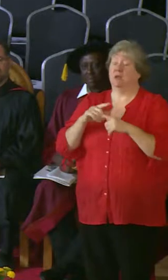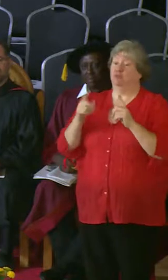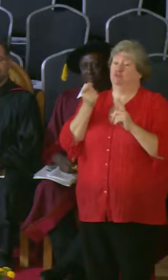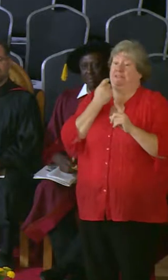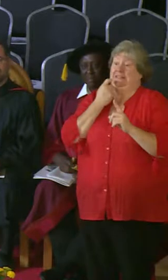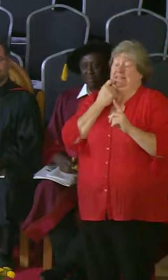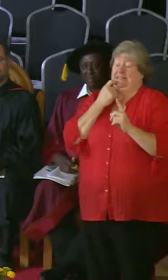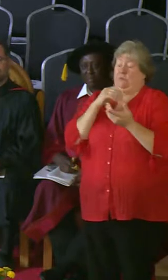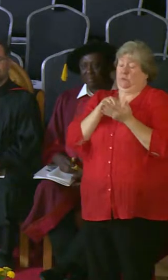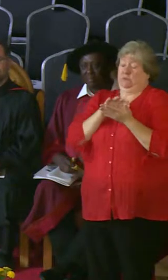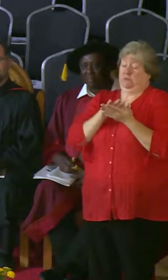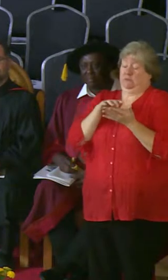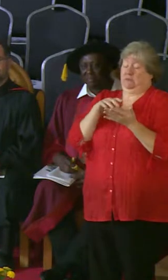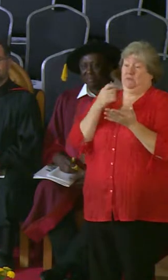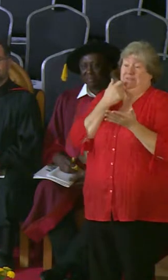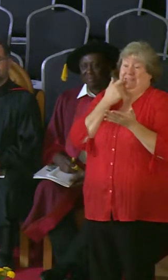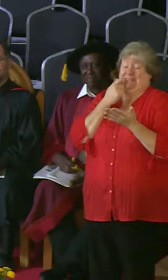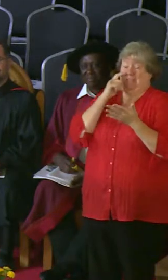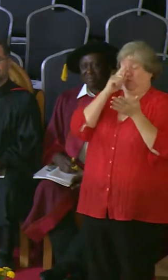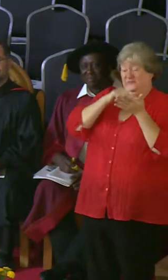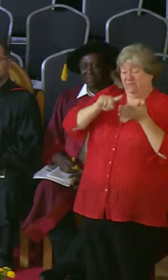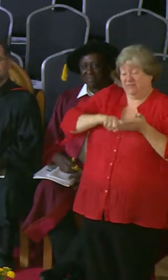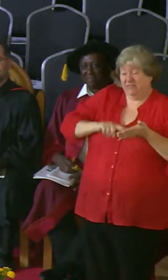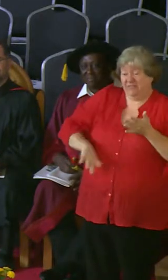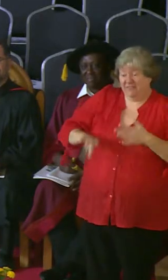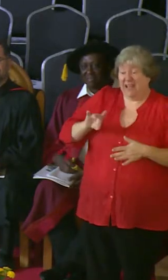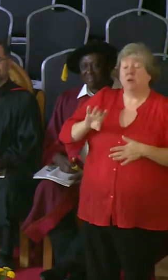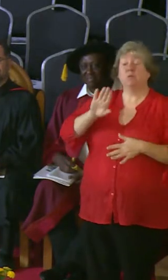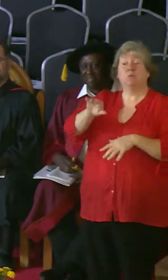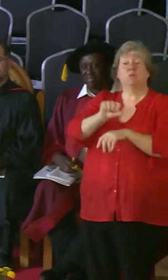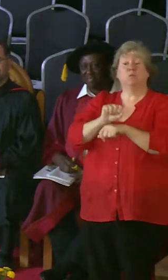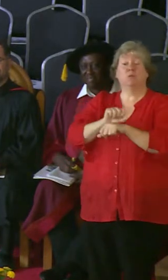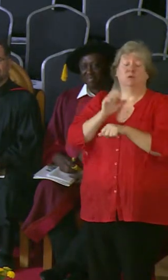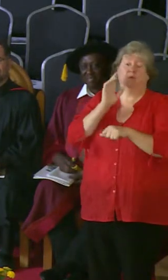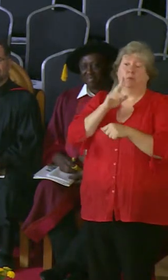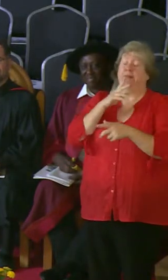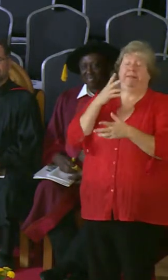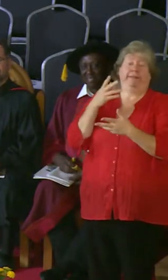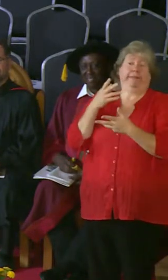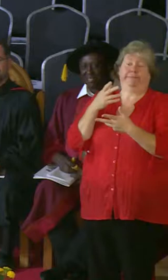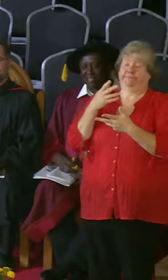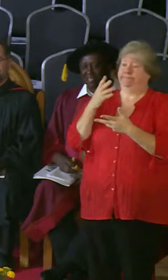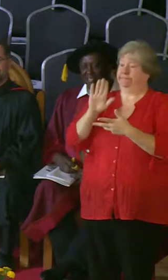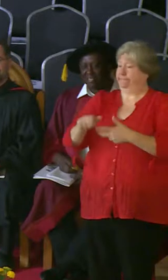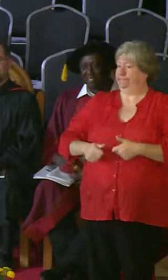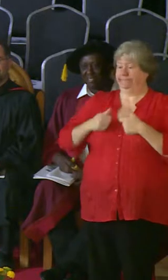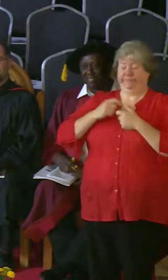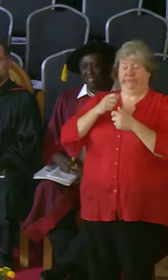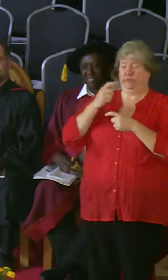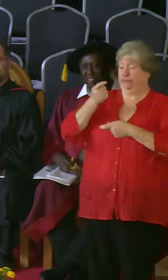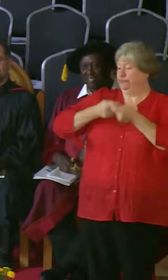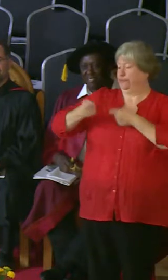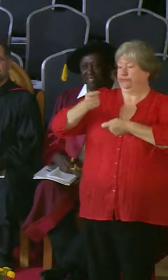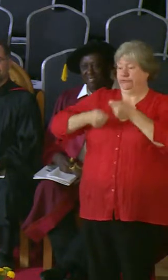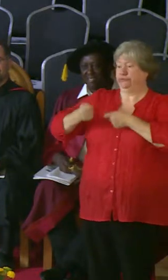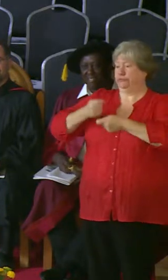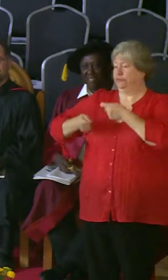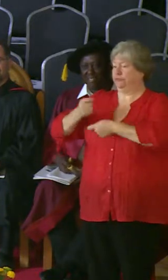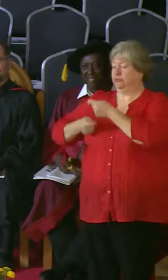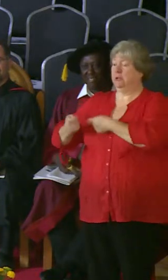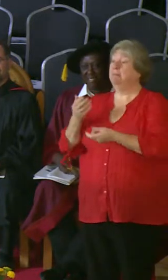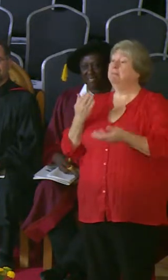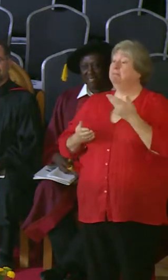show that you will likely change jobs many times during your career. You may even move into a job that doesn't exist yet.